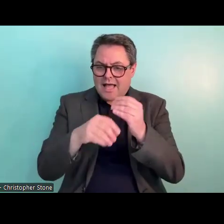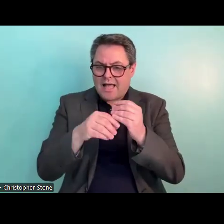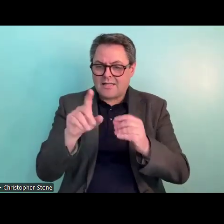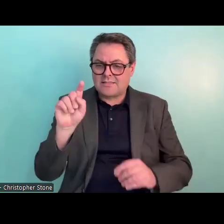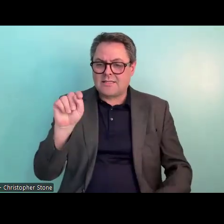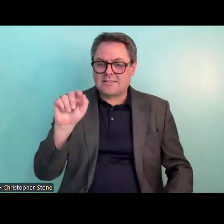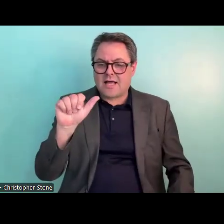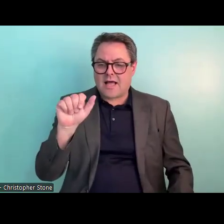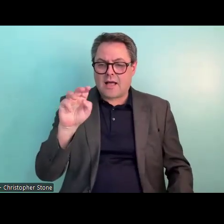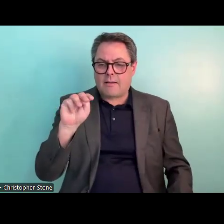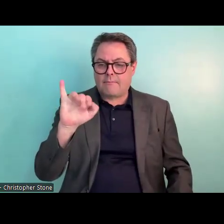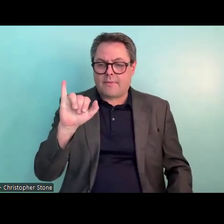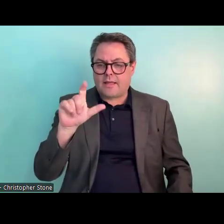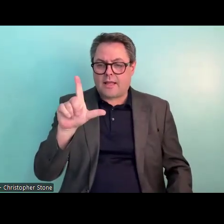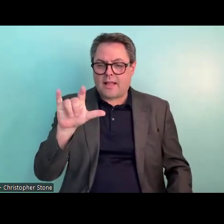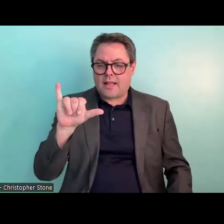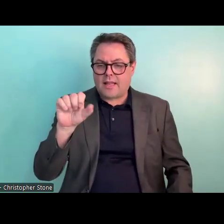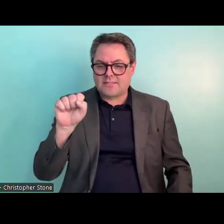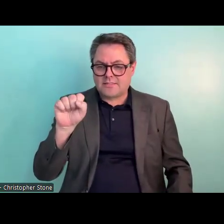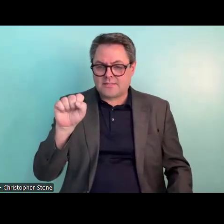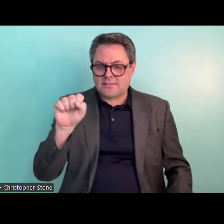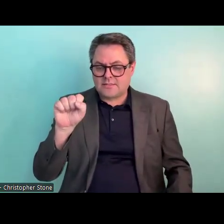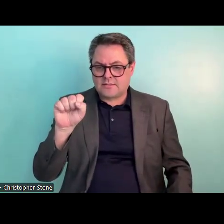So my understanding is that